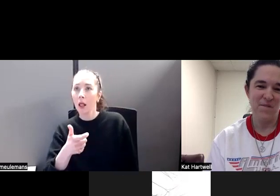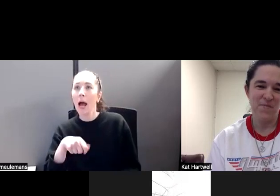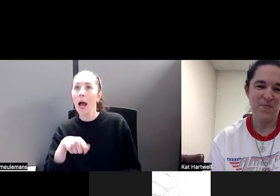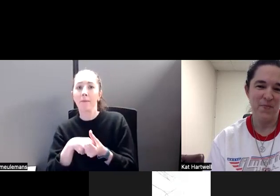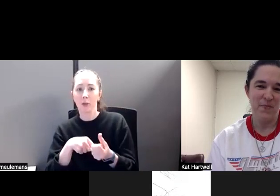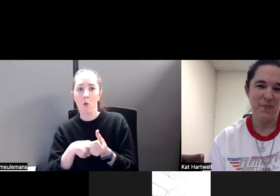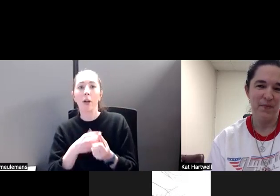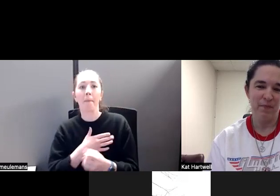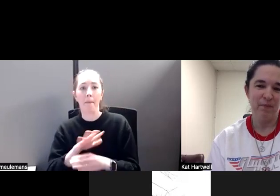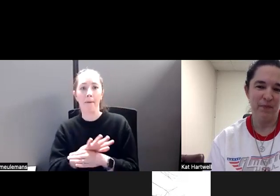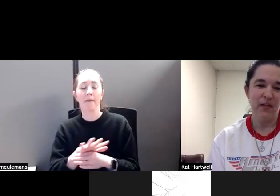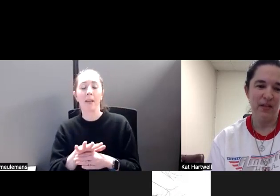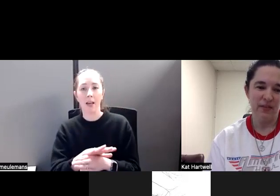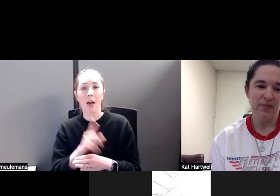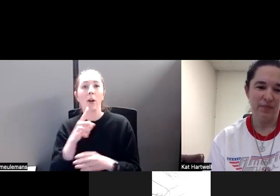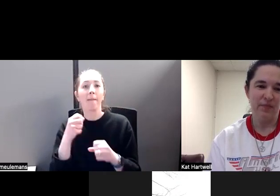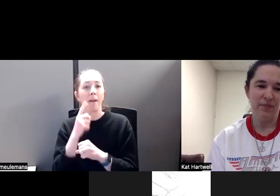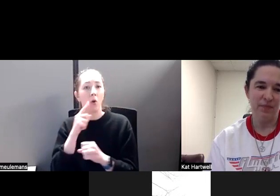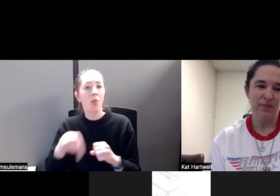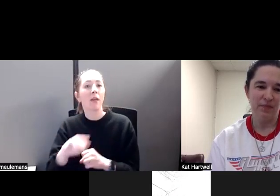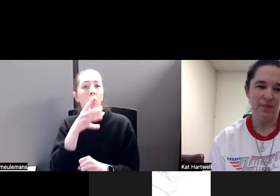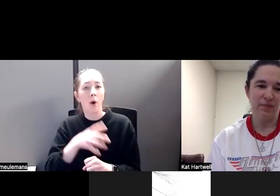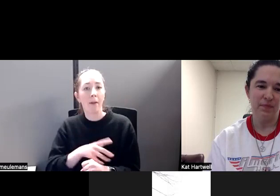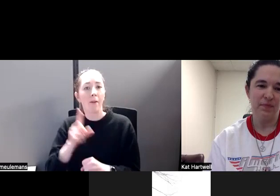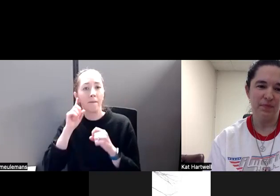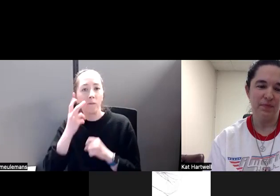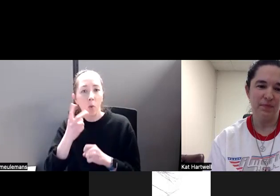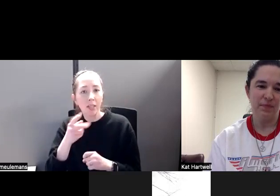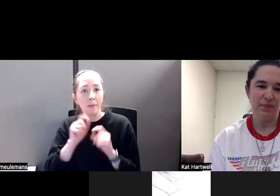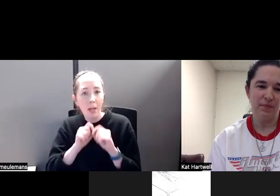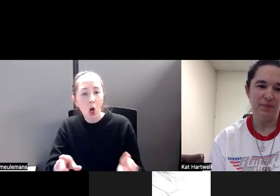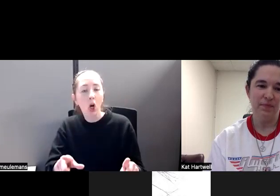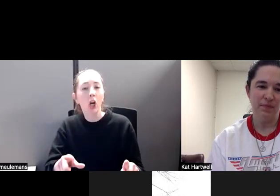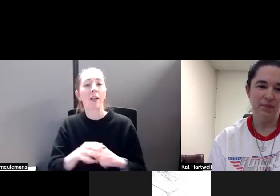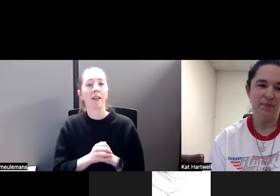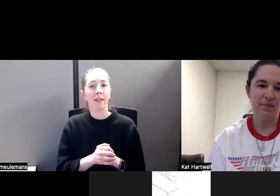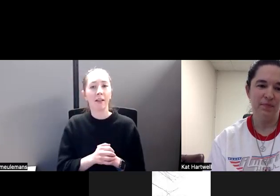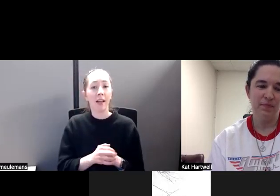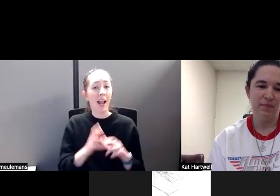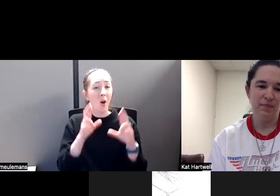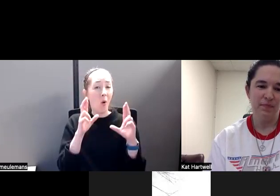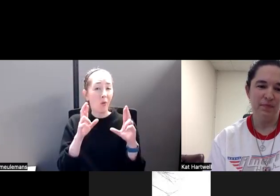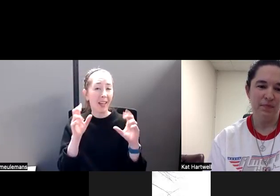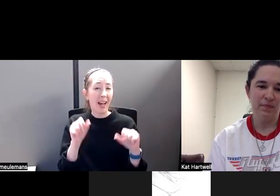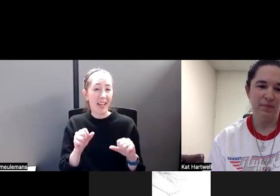program. I'm going to fight for these women to get their voices heard. And hopefully I can deliver